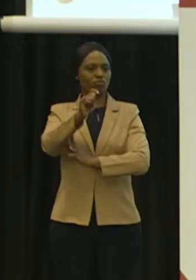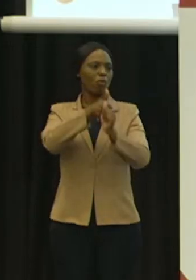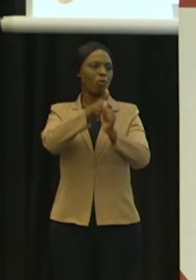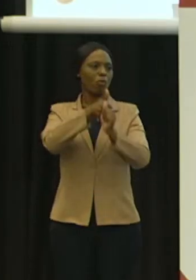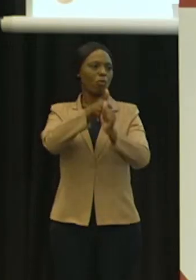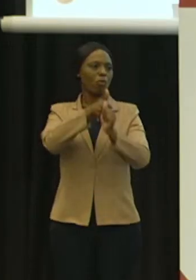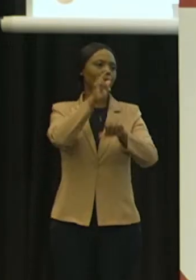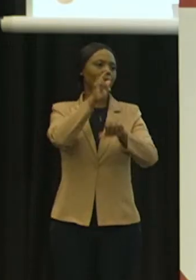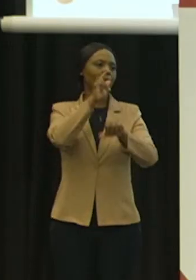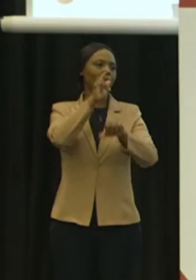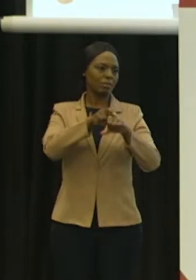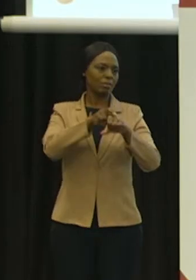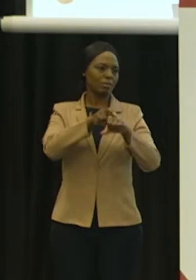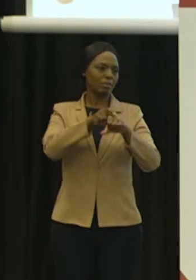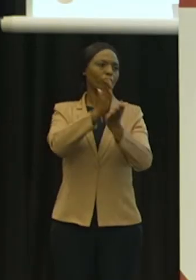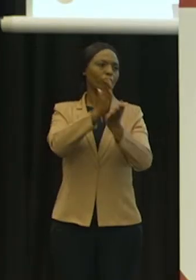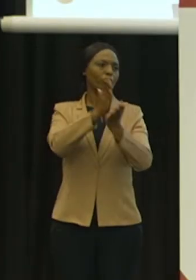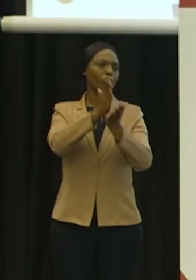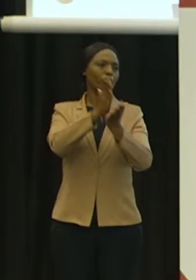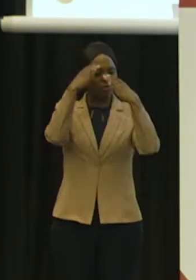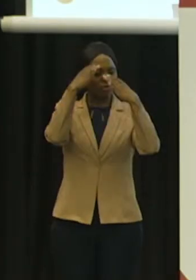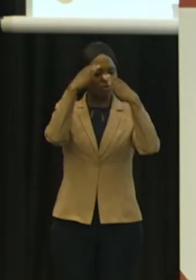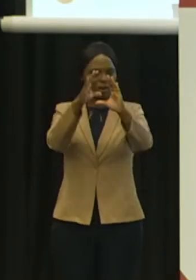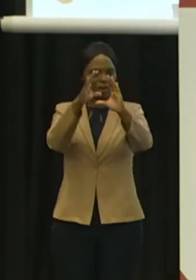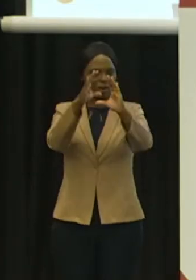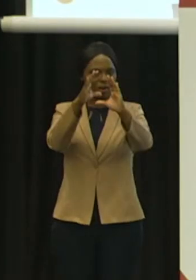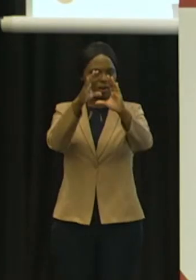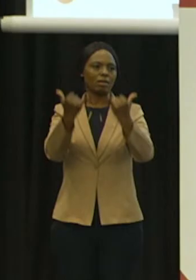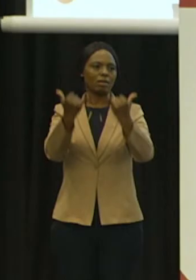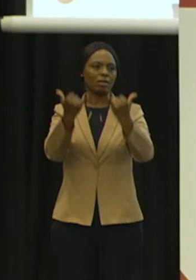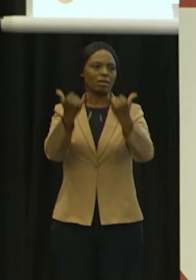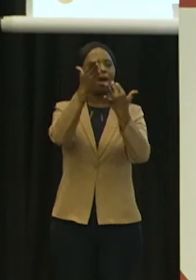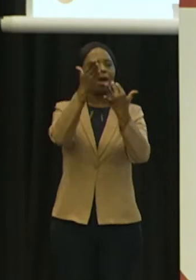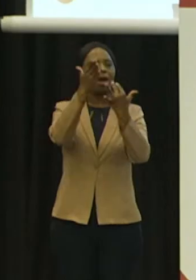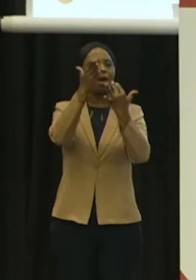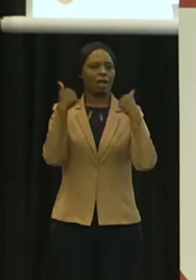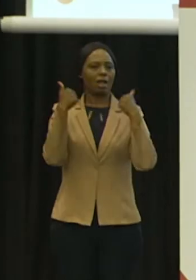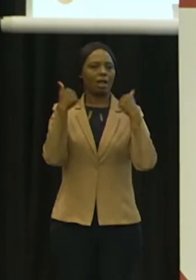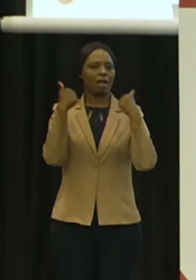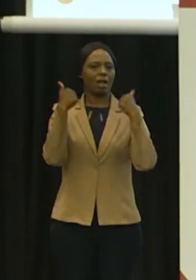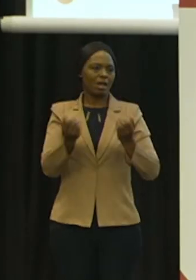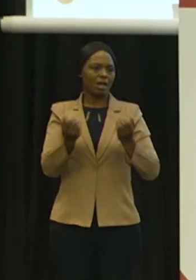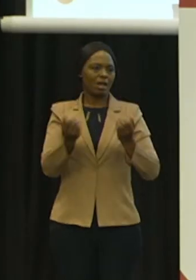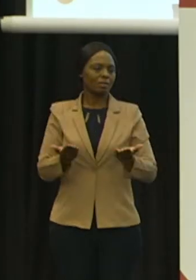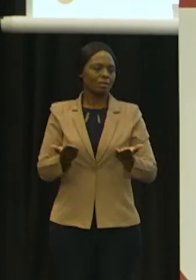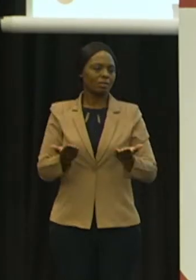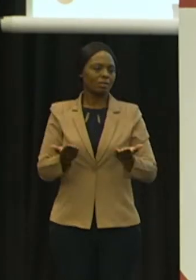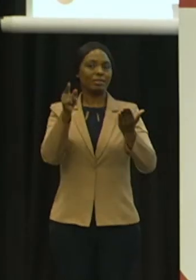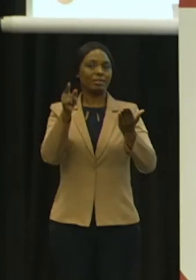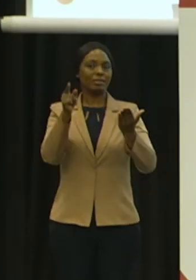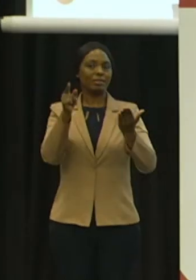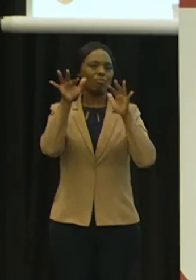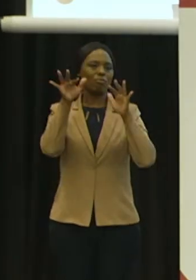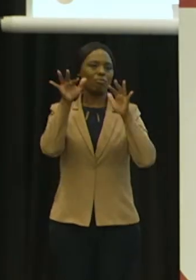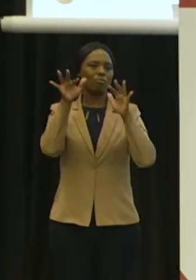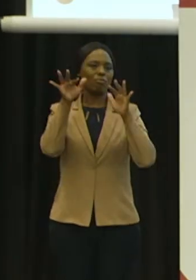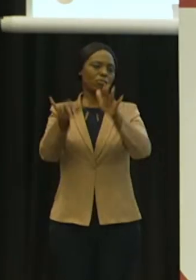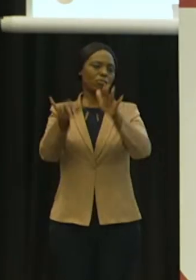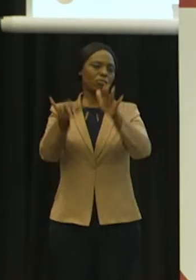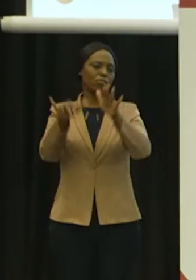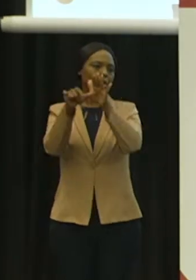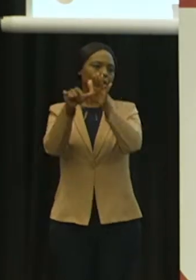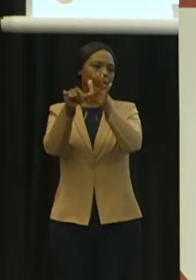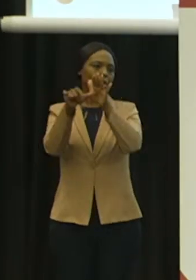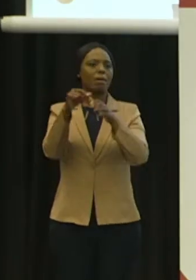longer follow-up. Our focus was on access to healthcare services for key populations based on what